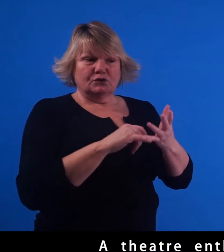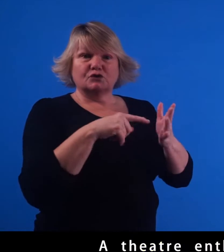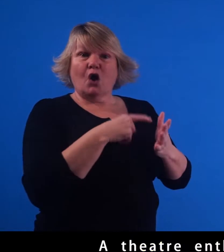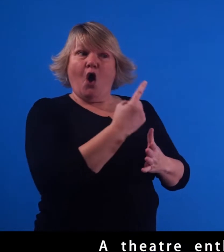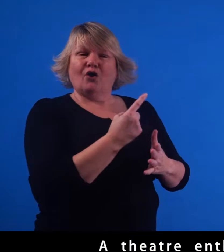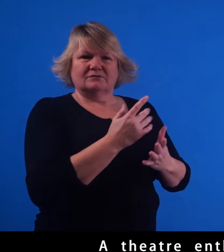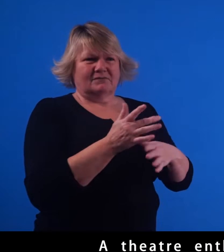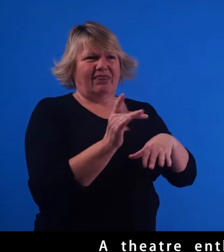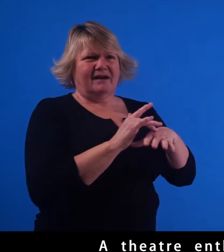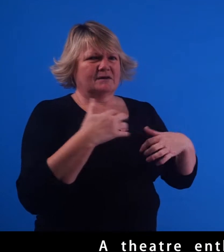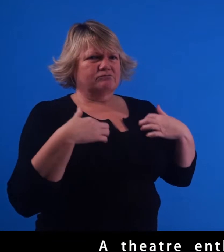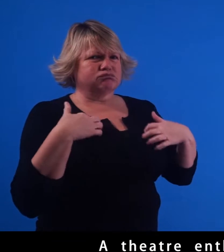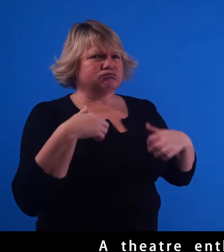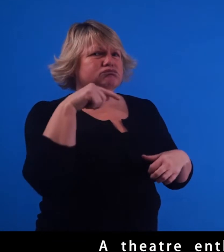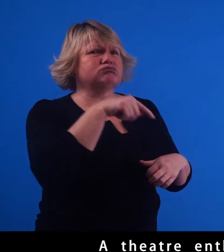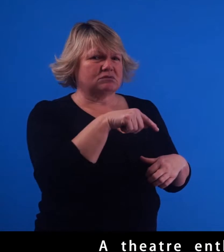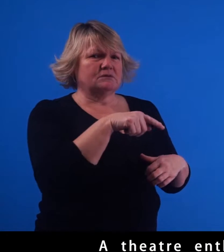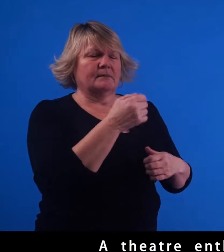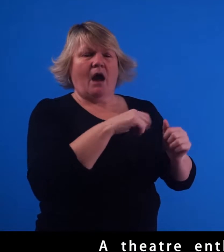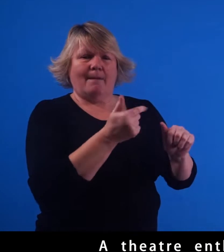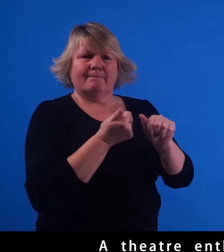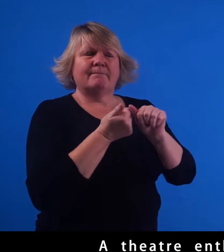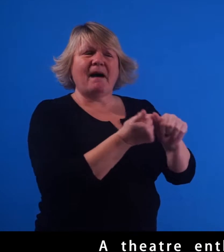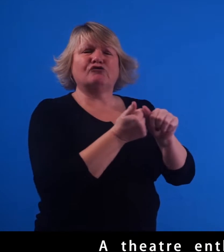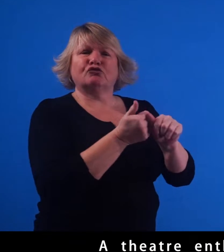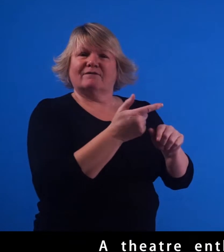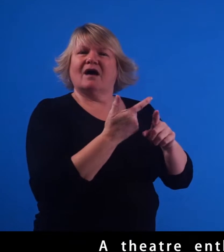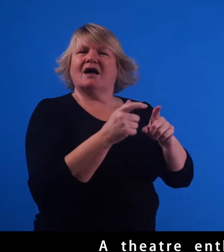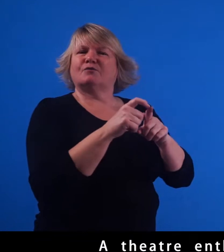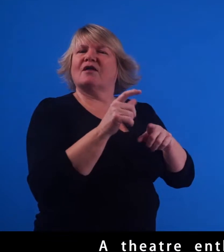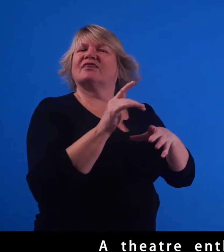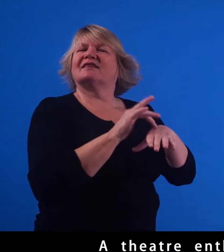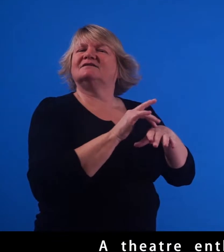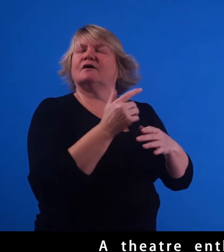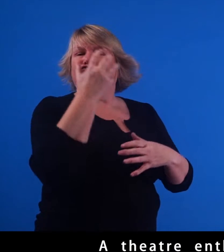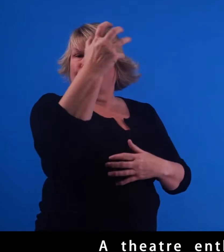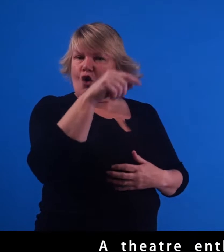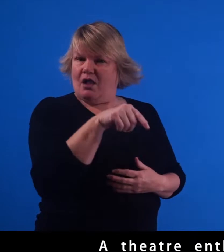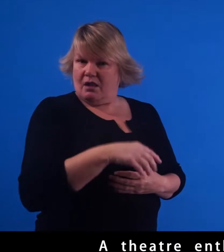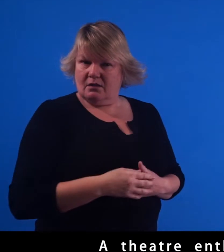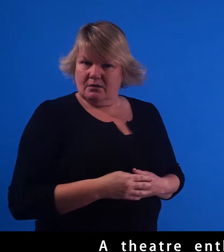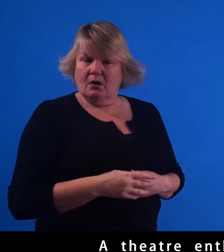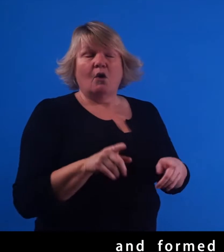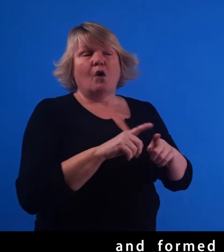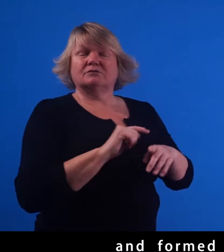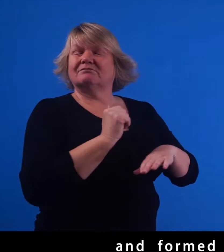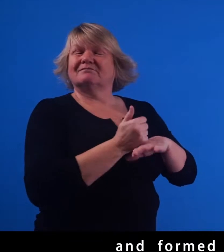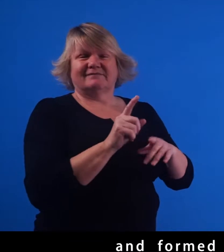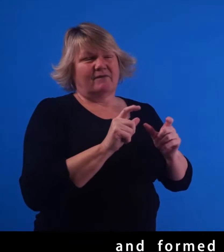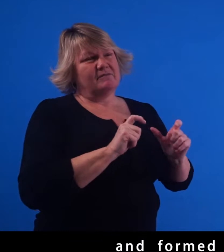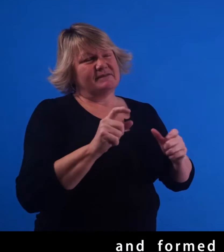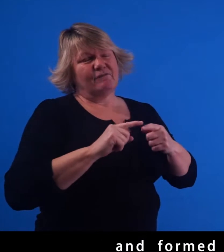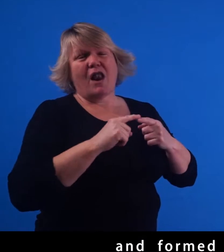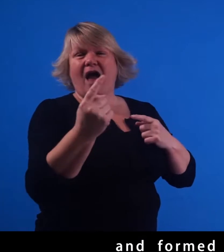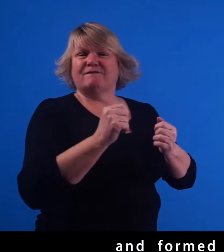A theatre enthusiast, Scott became patron of the Edinburgh Theatre Royal and formed